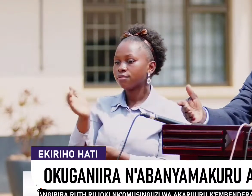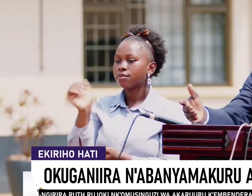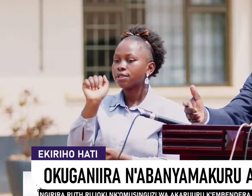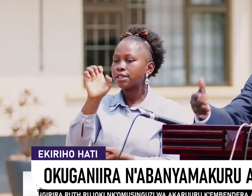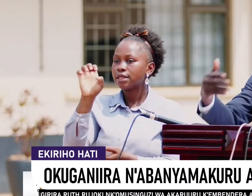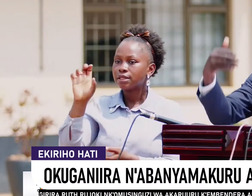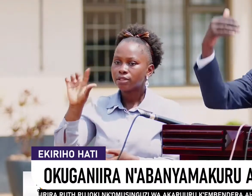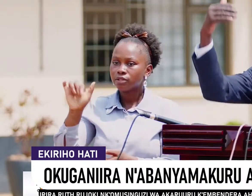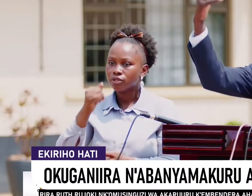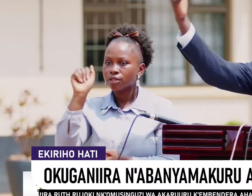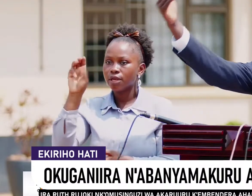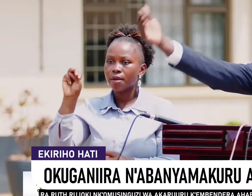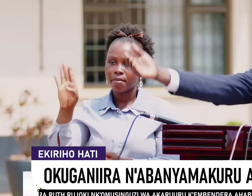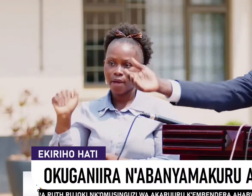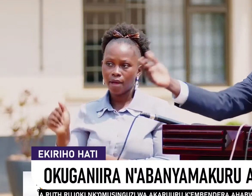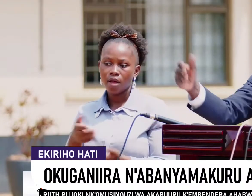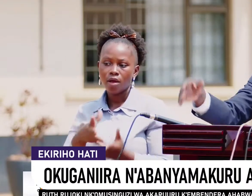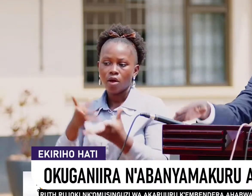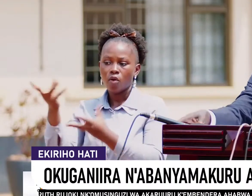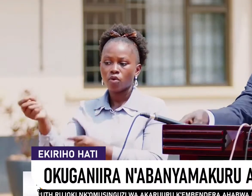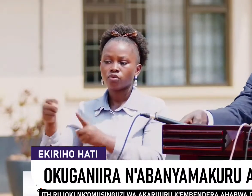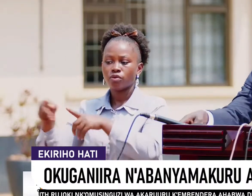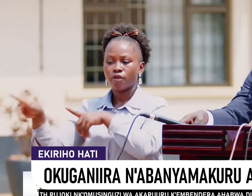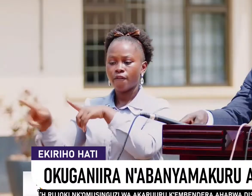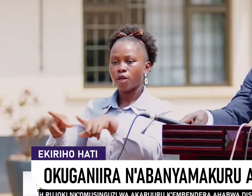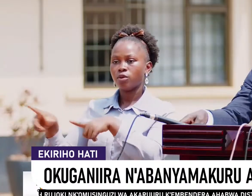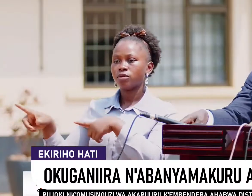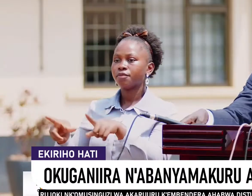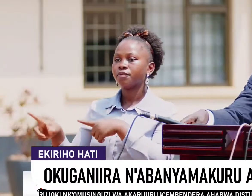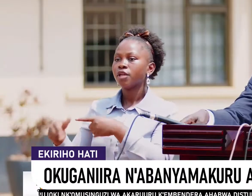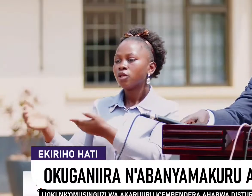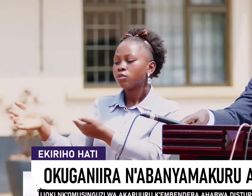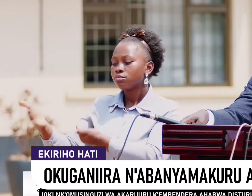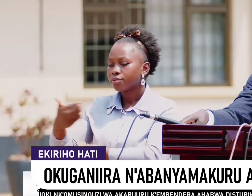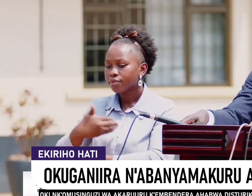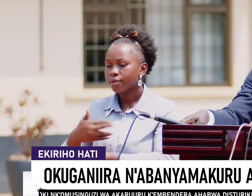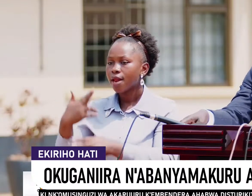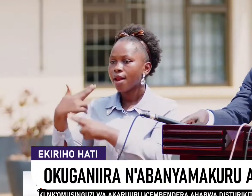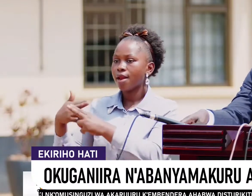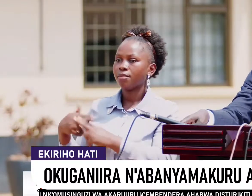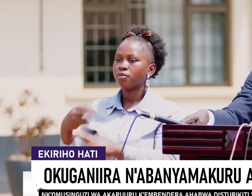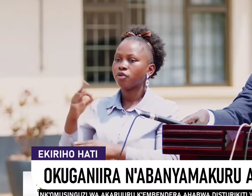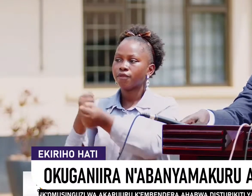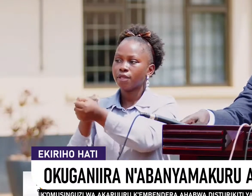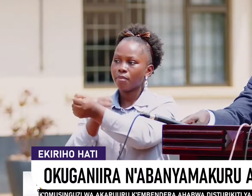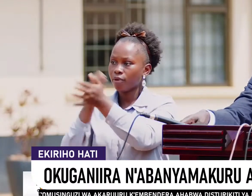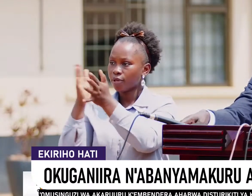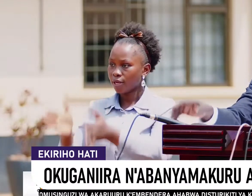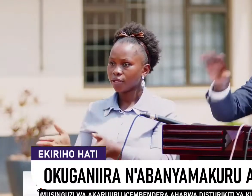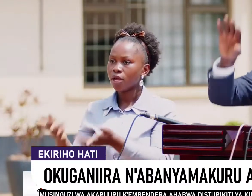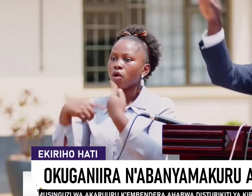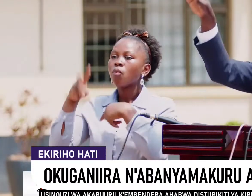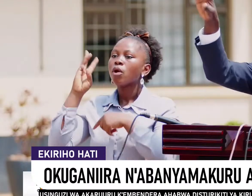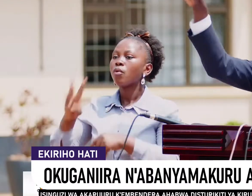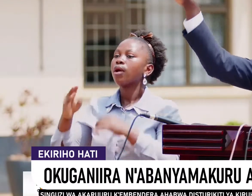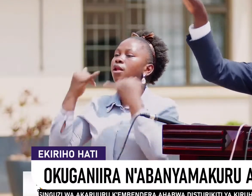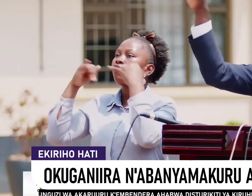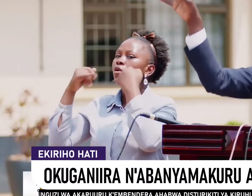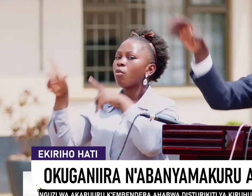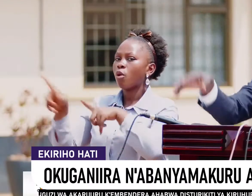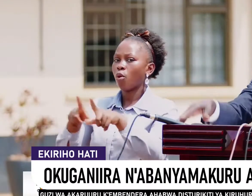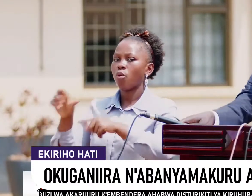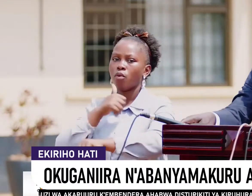Sejemba has gone to the field to get the names of supporters, we shall alert the